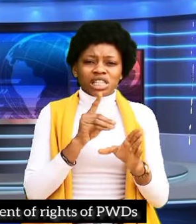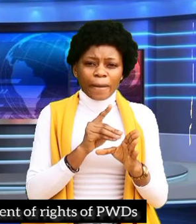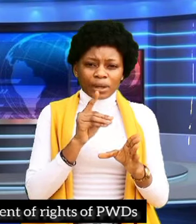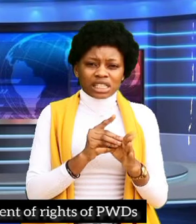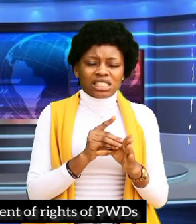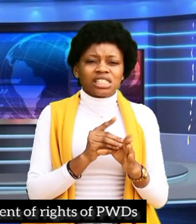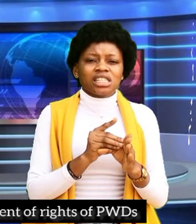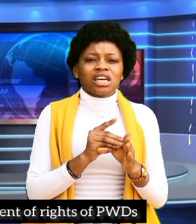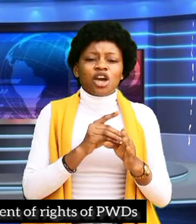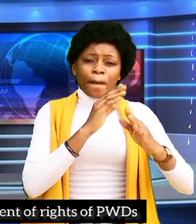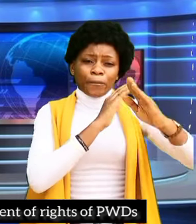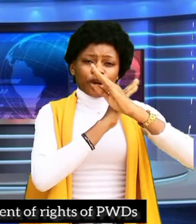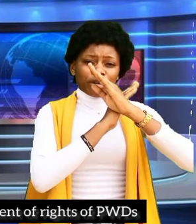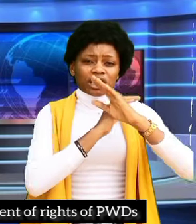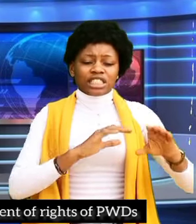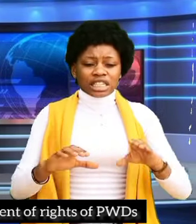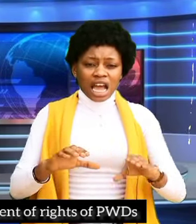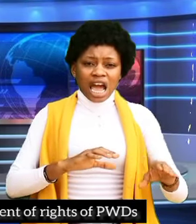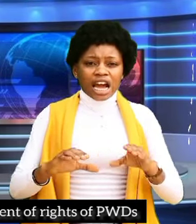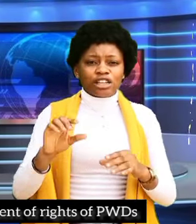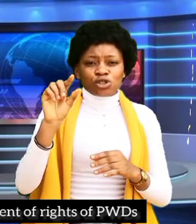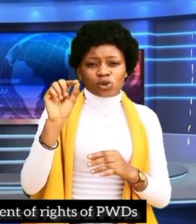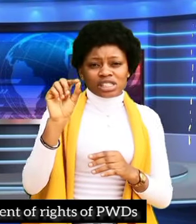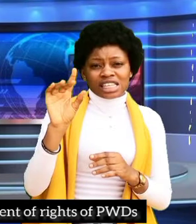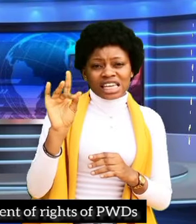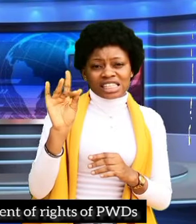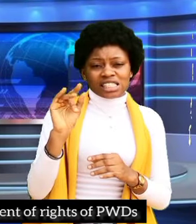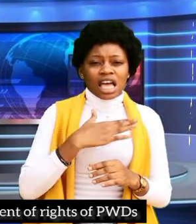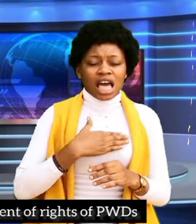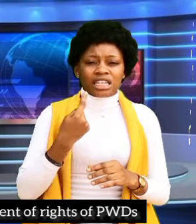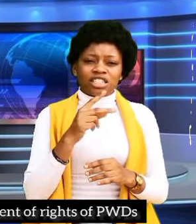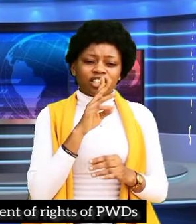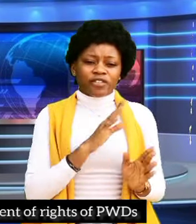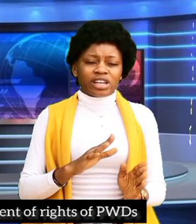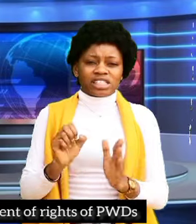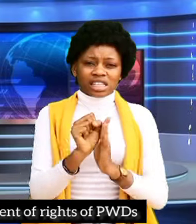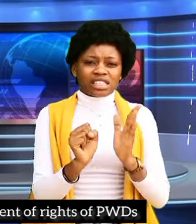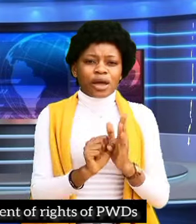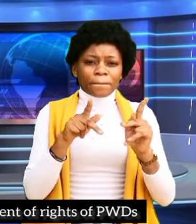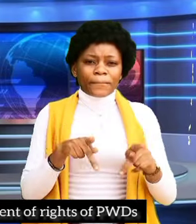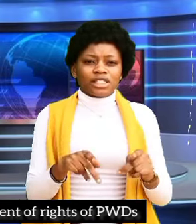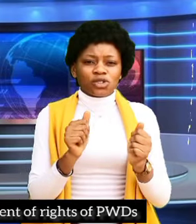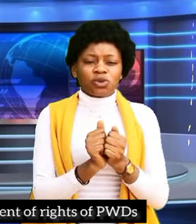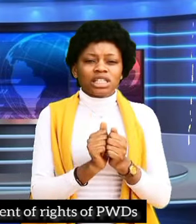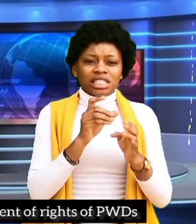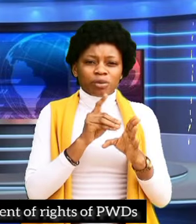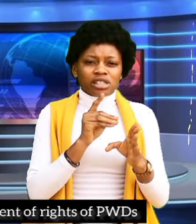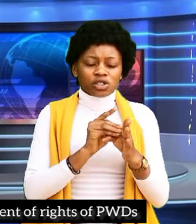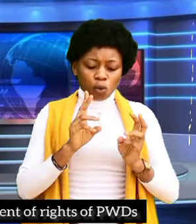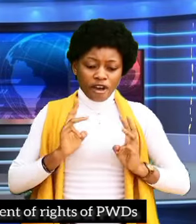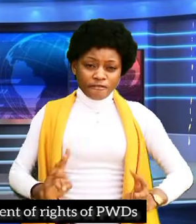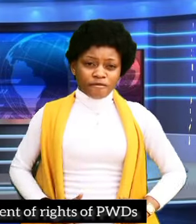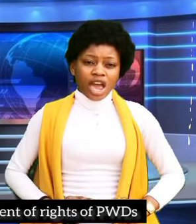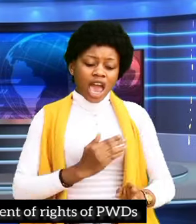Disability Prohibition Act 2018 and the Rivers State Persons with Disability Welfare